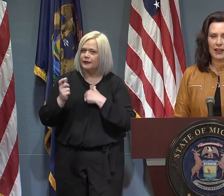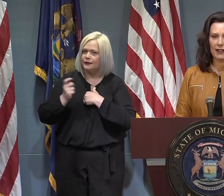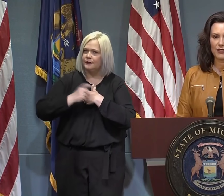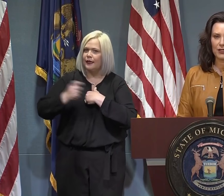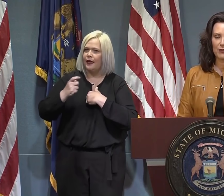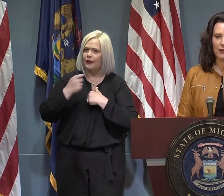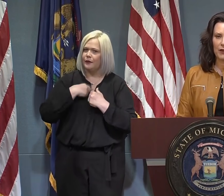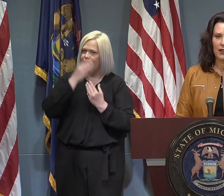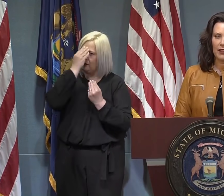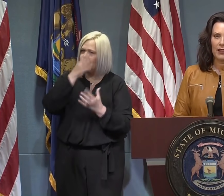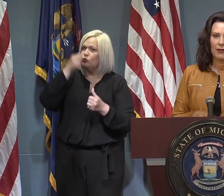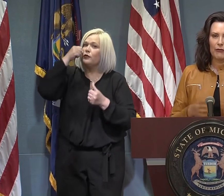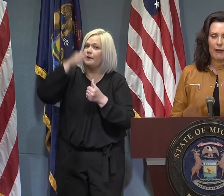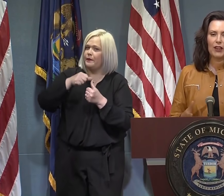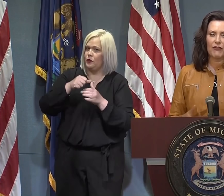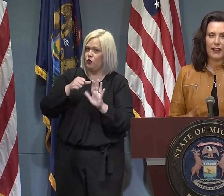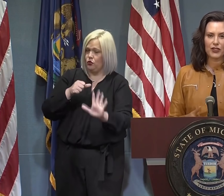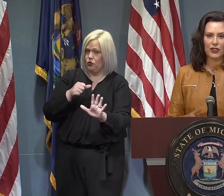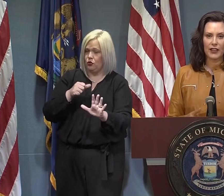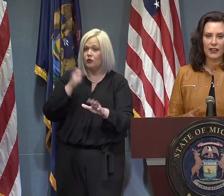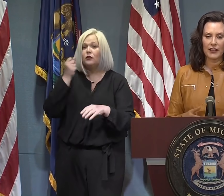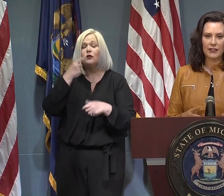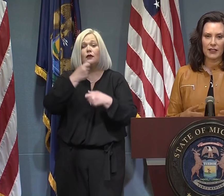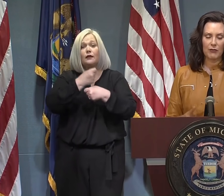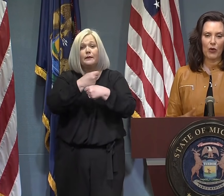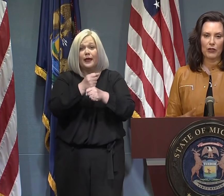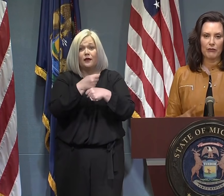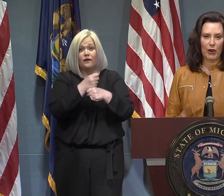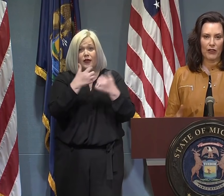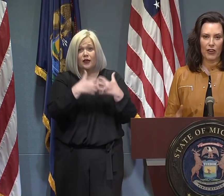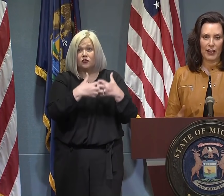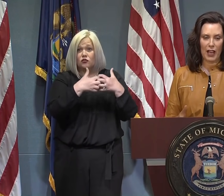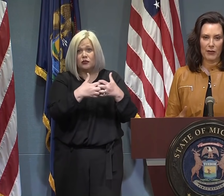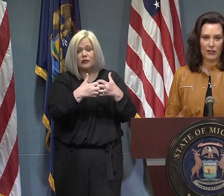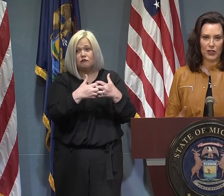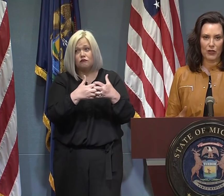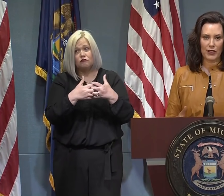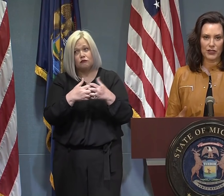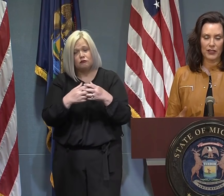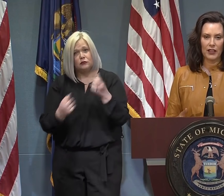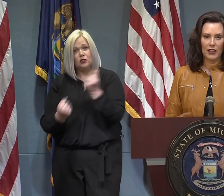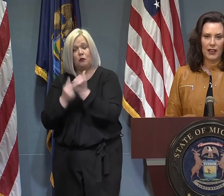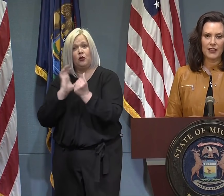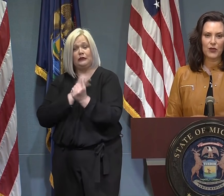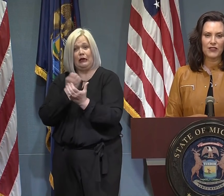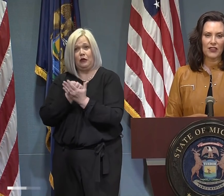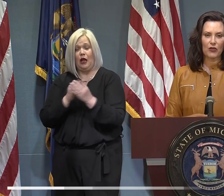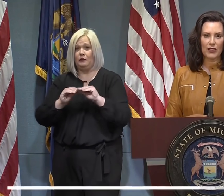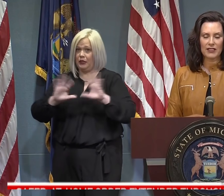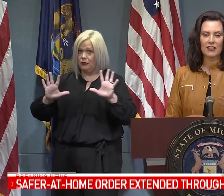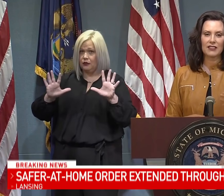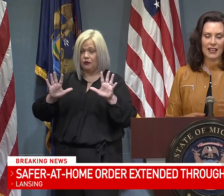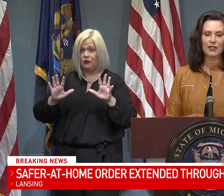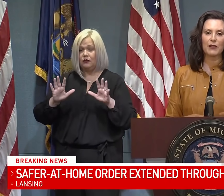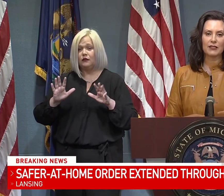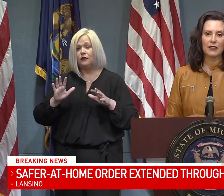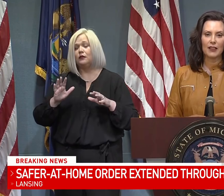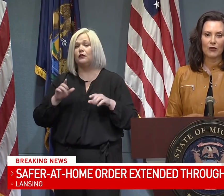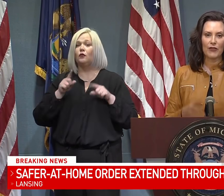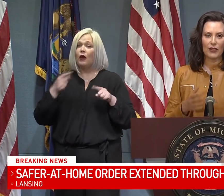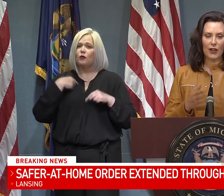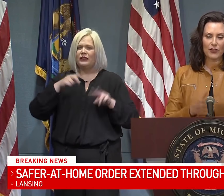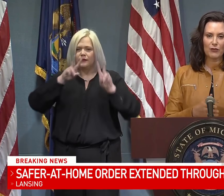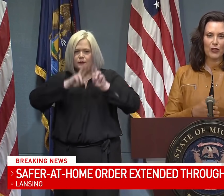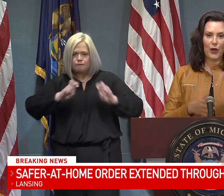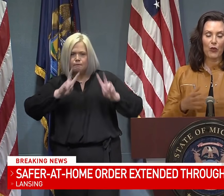that we acknowledge something. Manufacturing is an important part of our economy, there's no question. And as we've done the risk assessment,